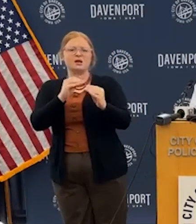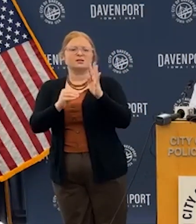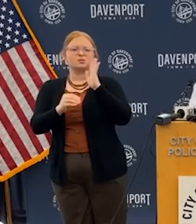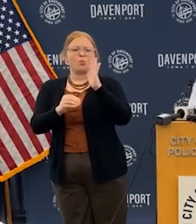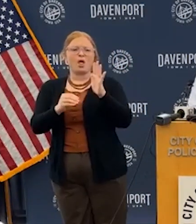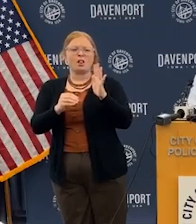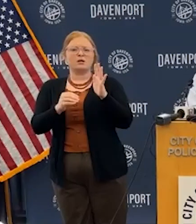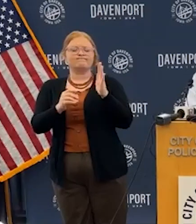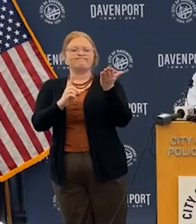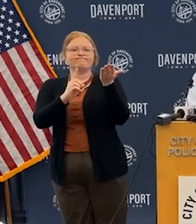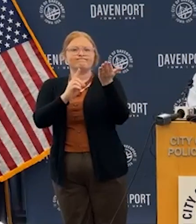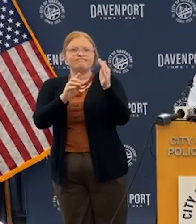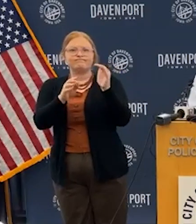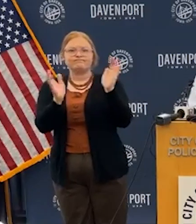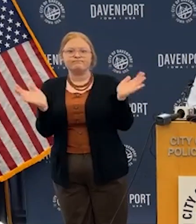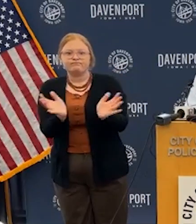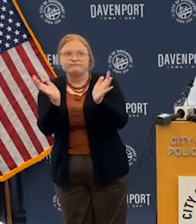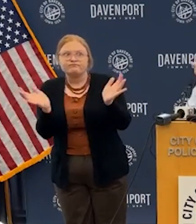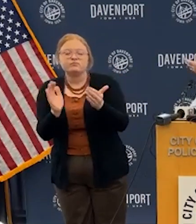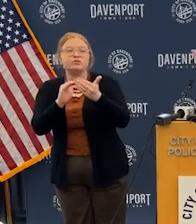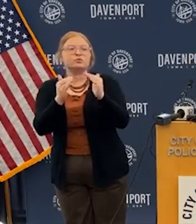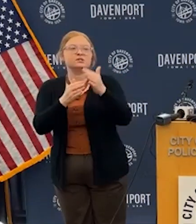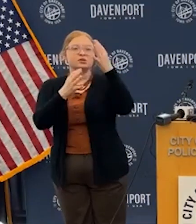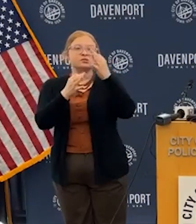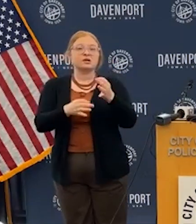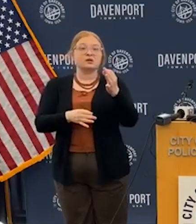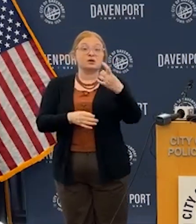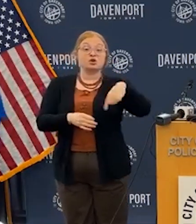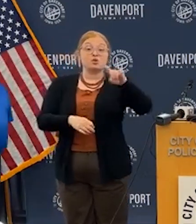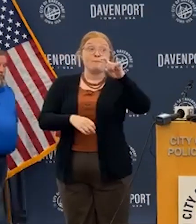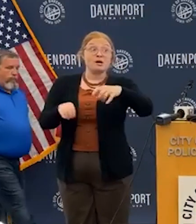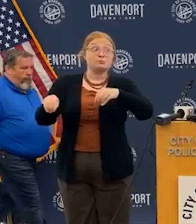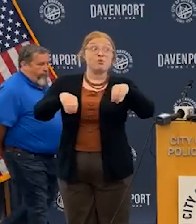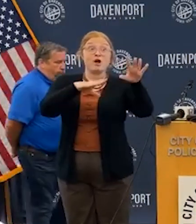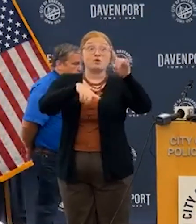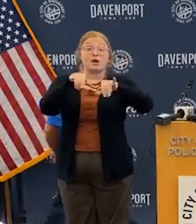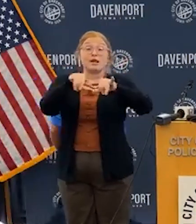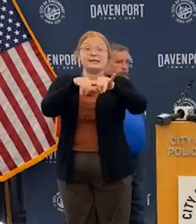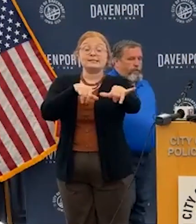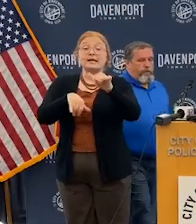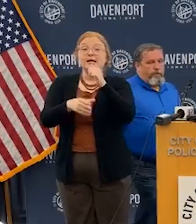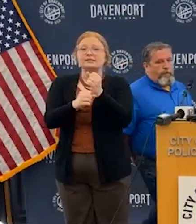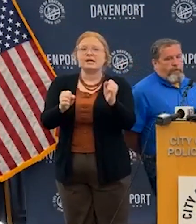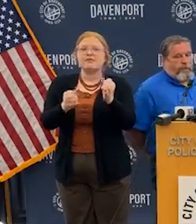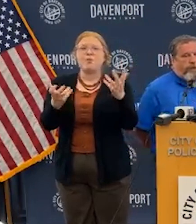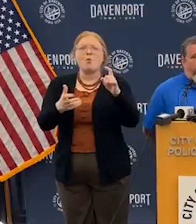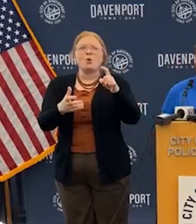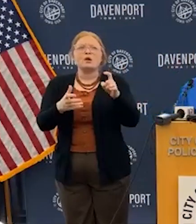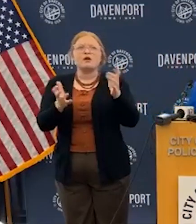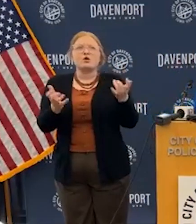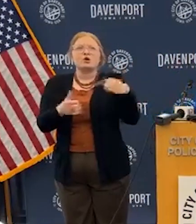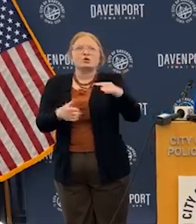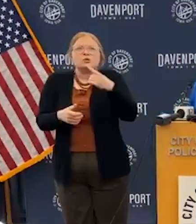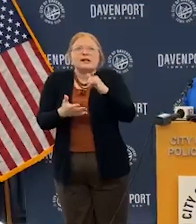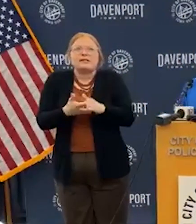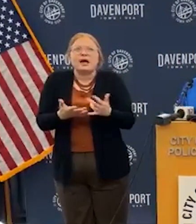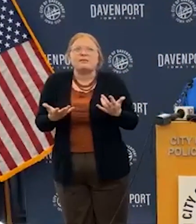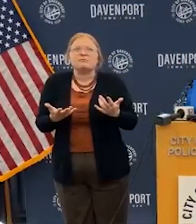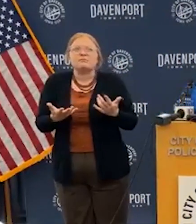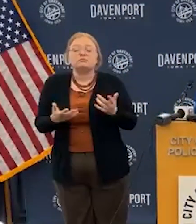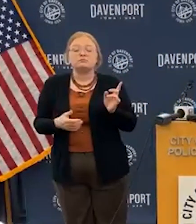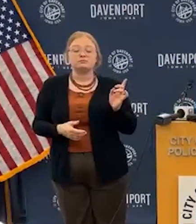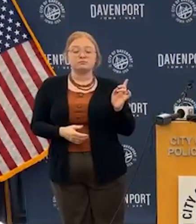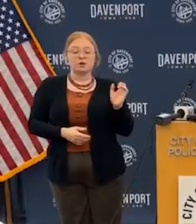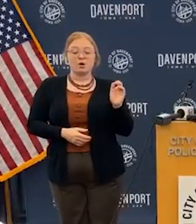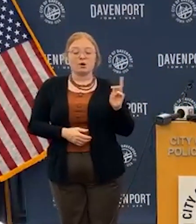you must vacate the building? We look at complaints on a complaint by